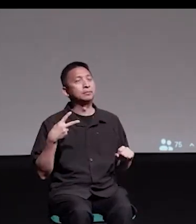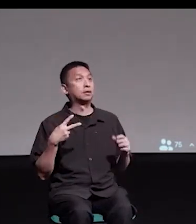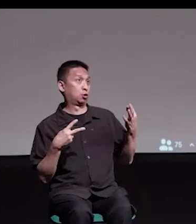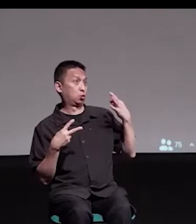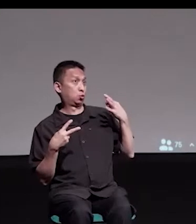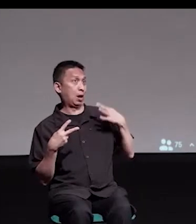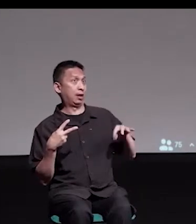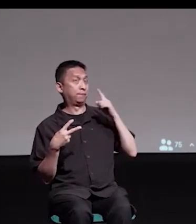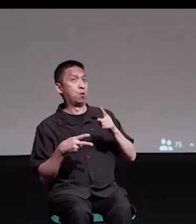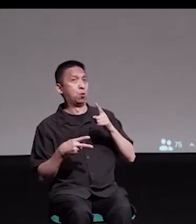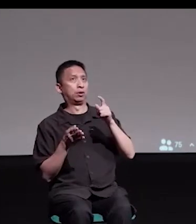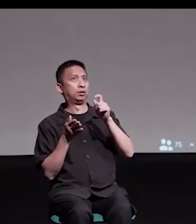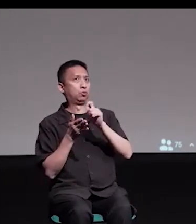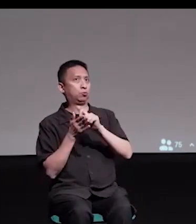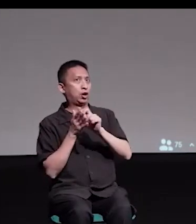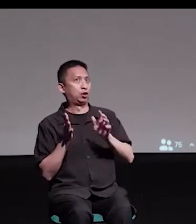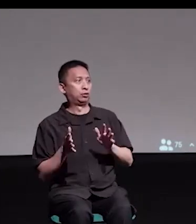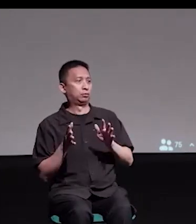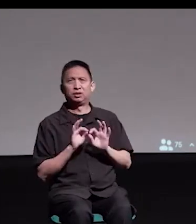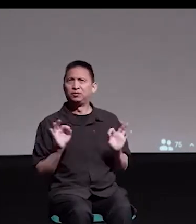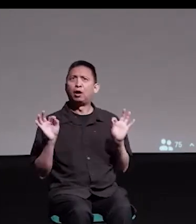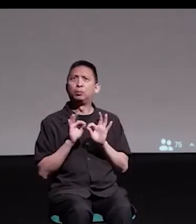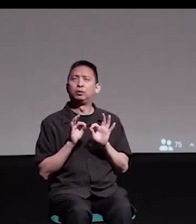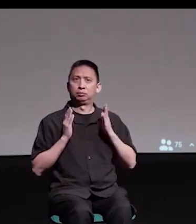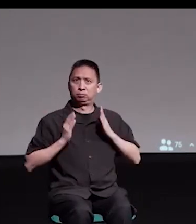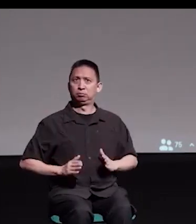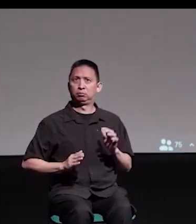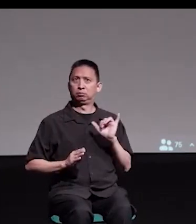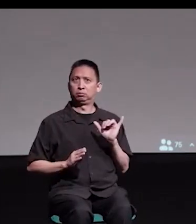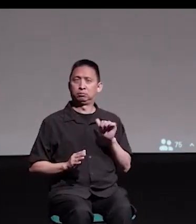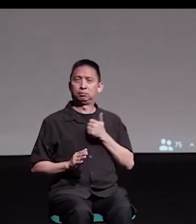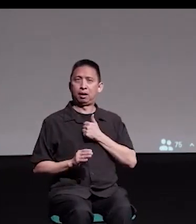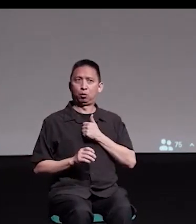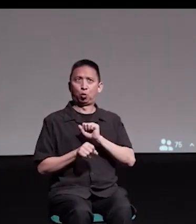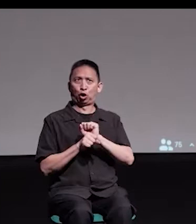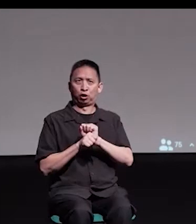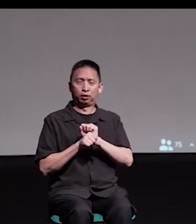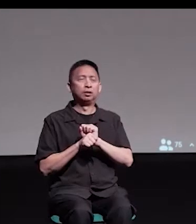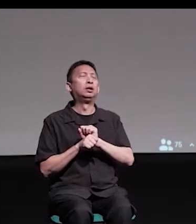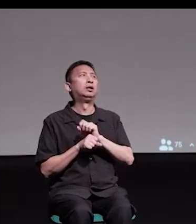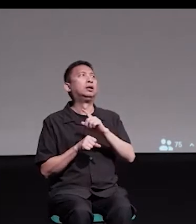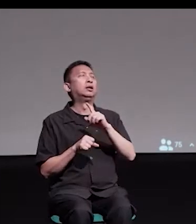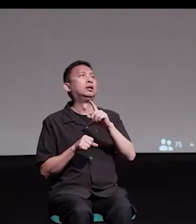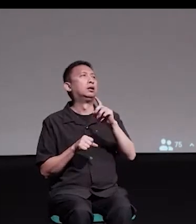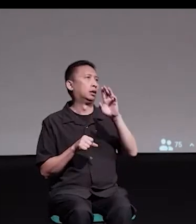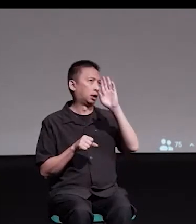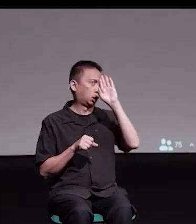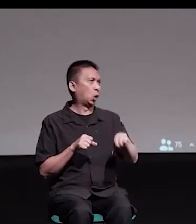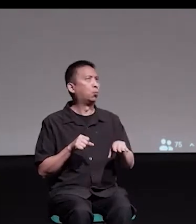credit is valuable personally because I think in some ways, we're